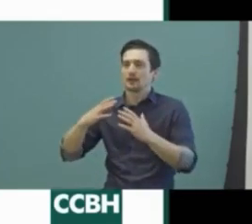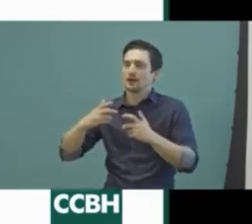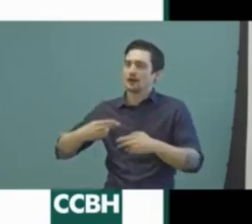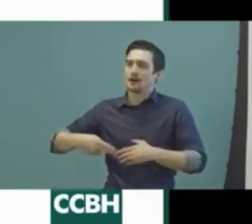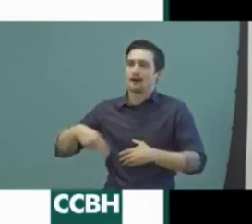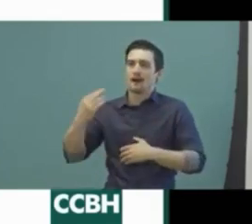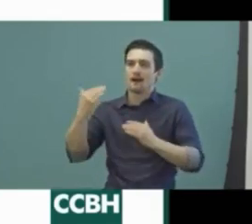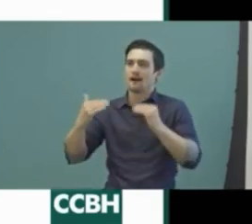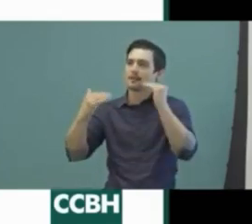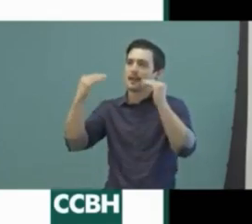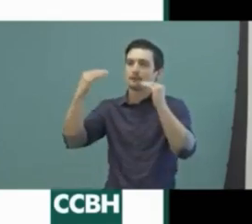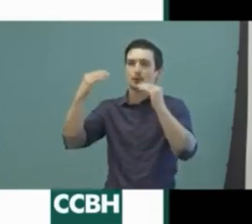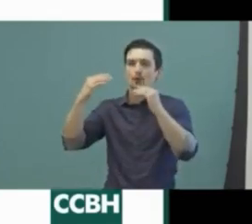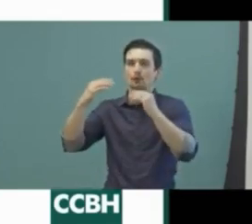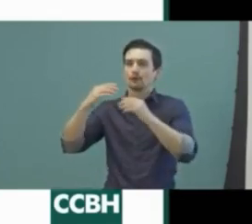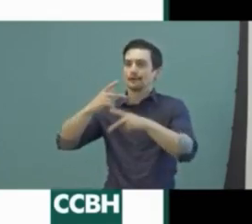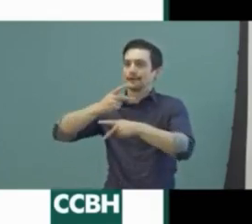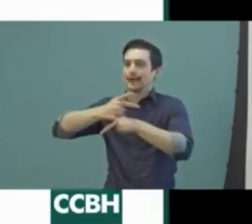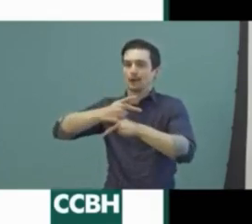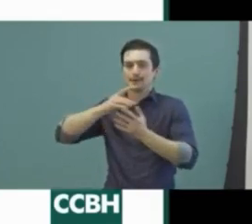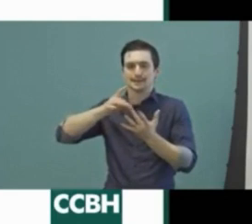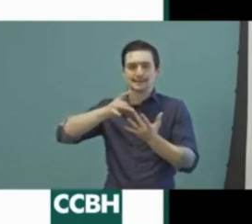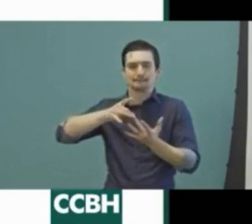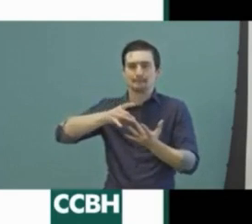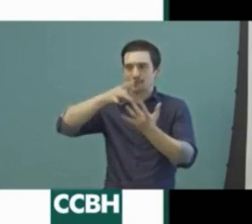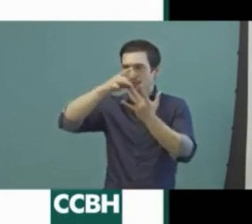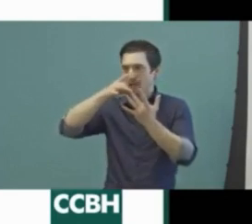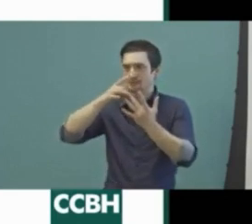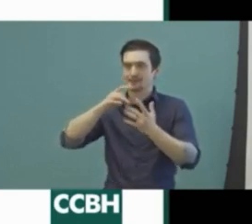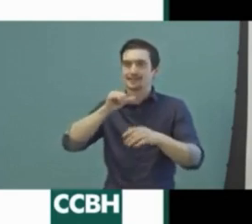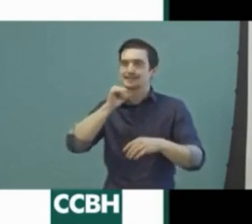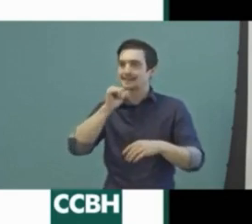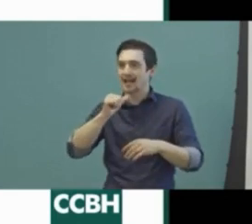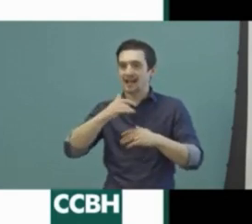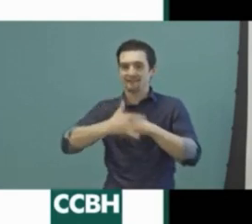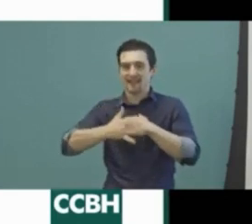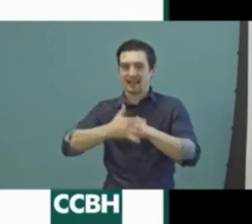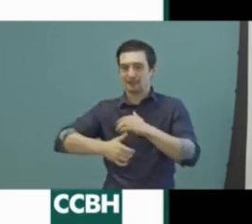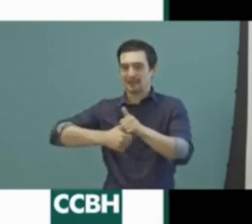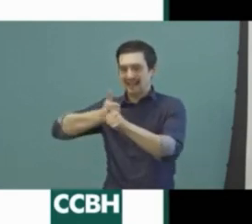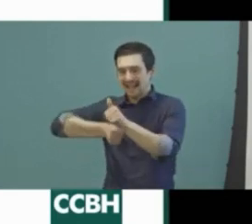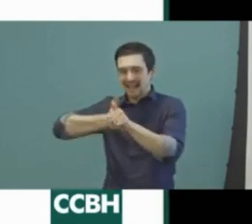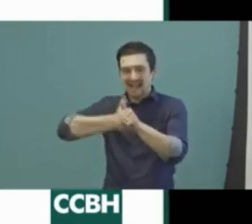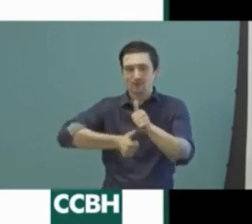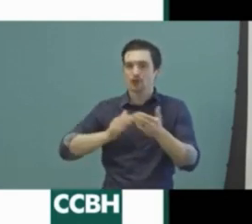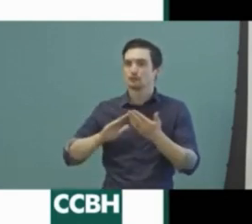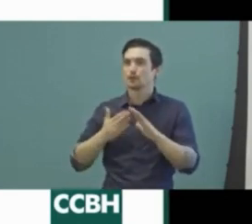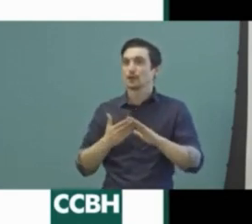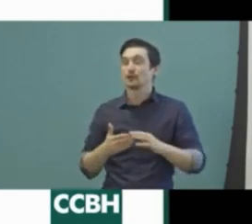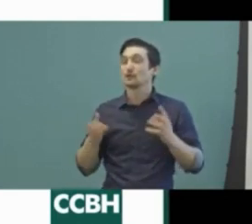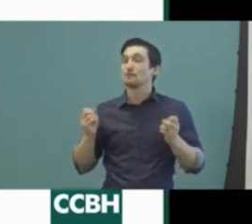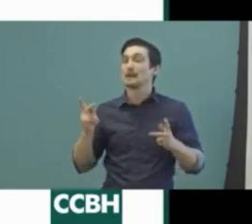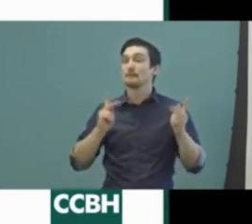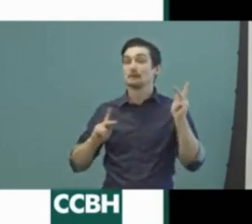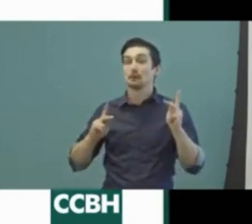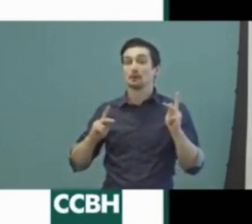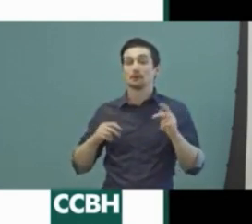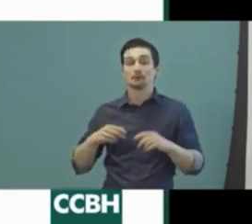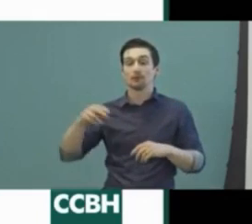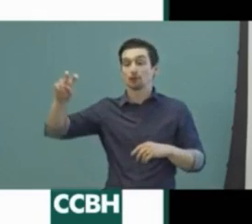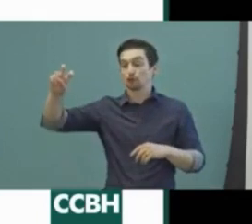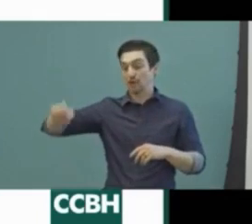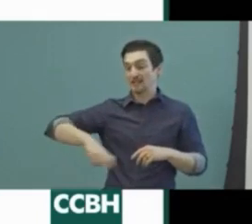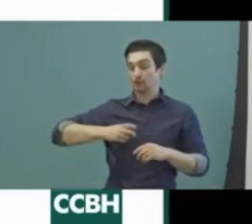and services that are specialized that may not be available in every community. So often people are transferred here